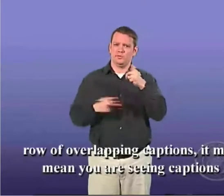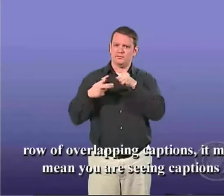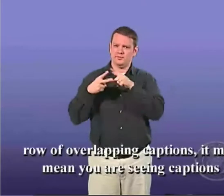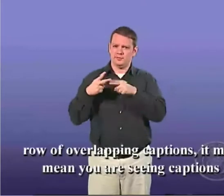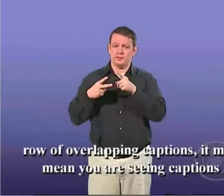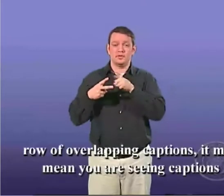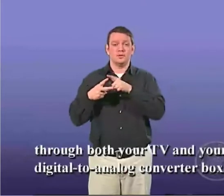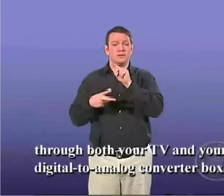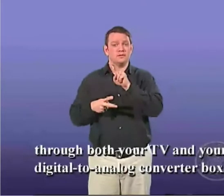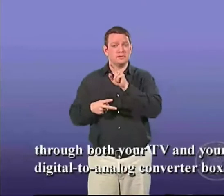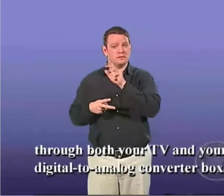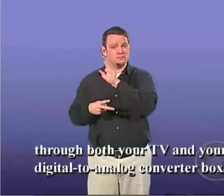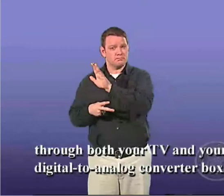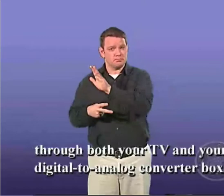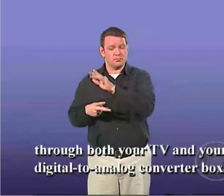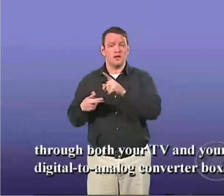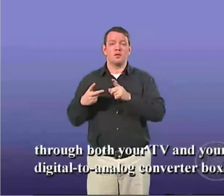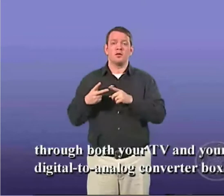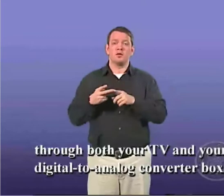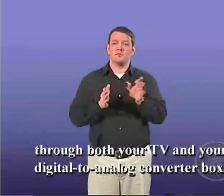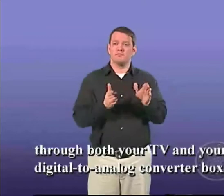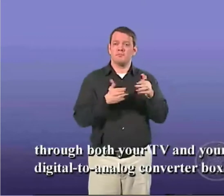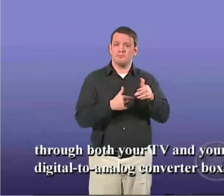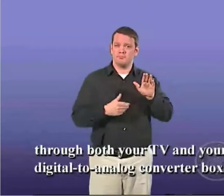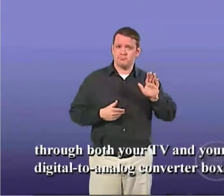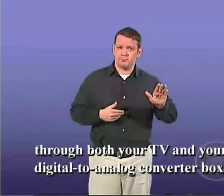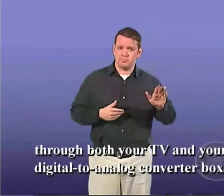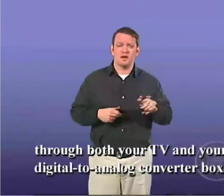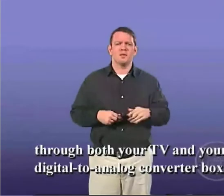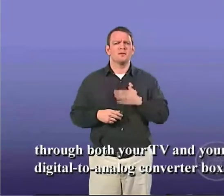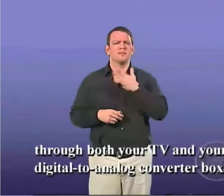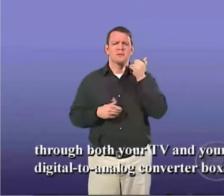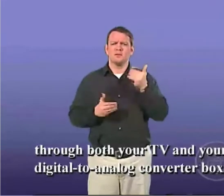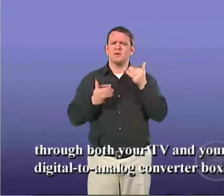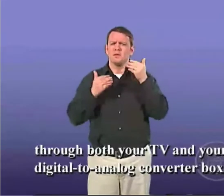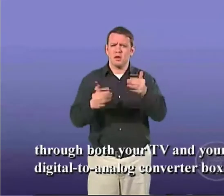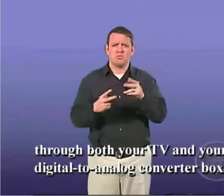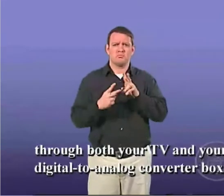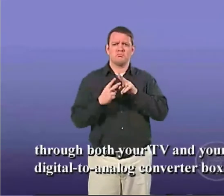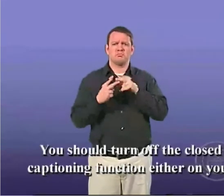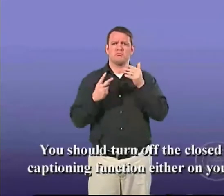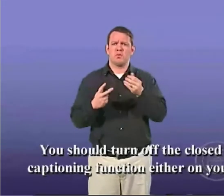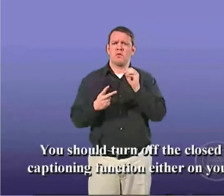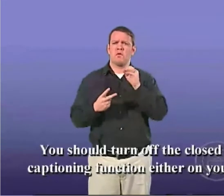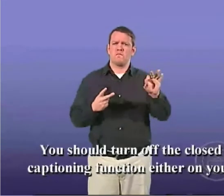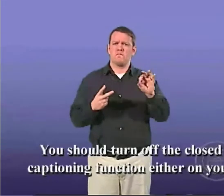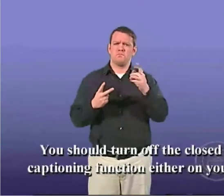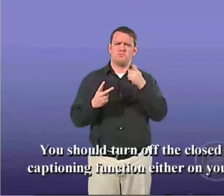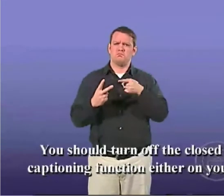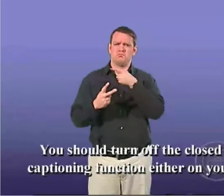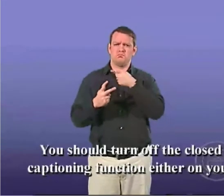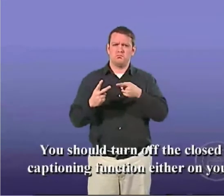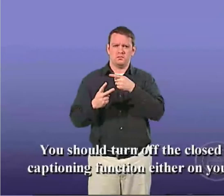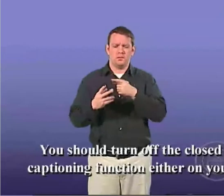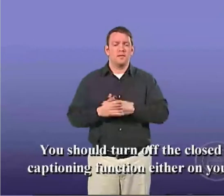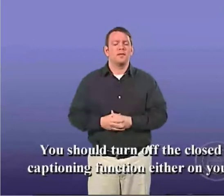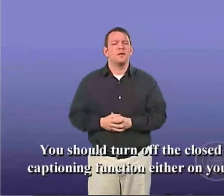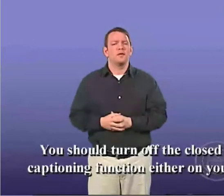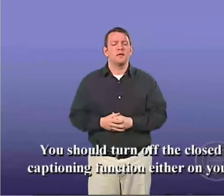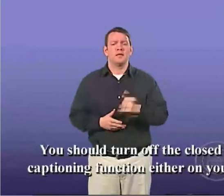seeing captions through both your TV and your digital to analog converter box. You should turn off the closed captioning function